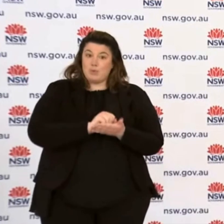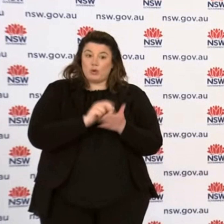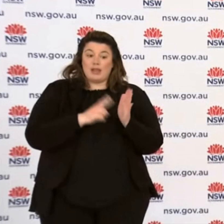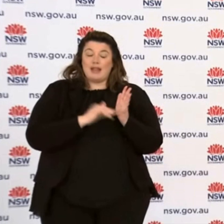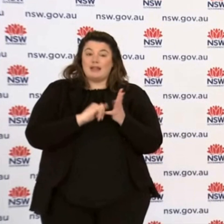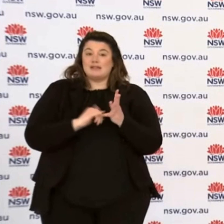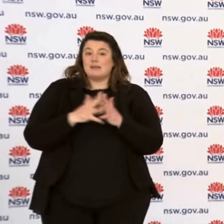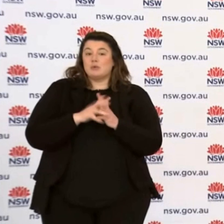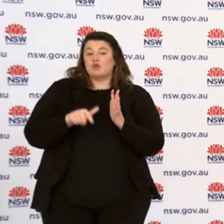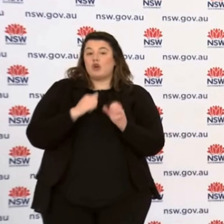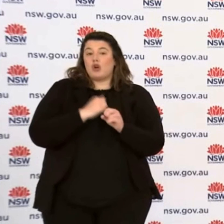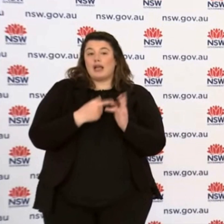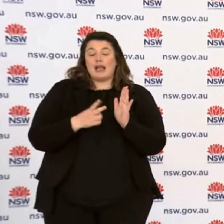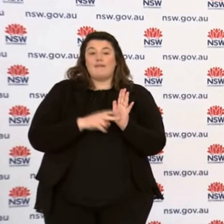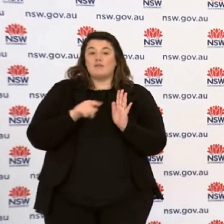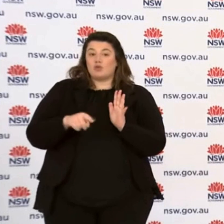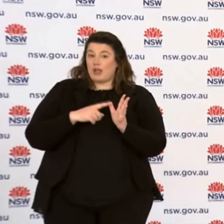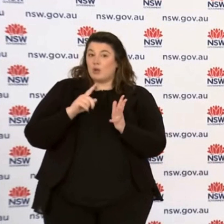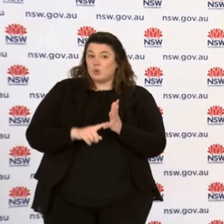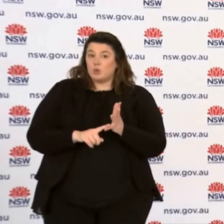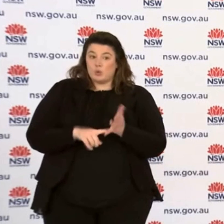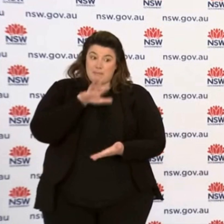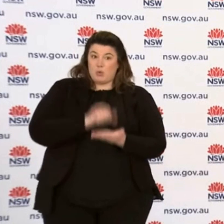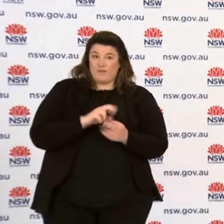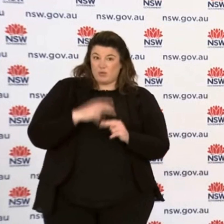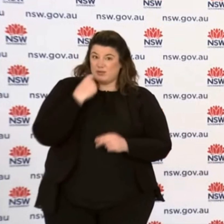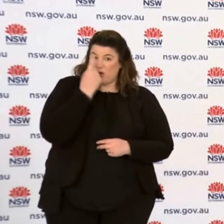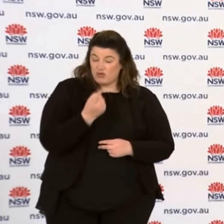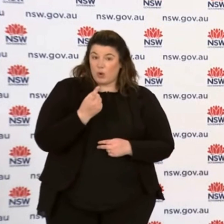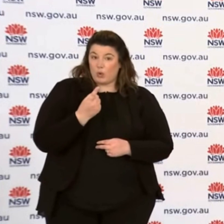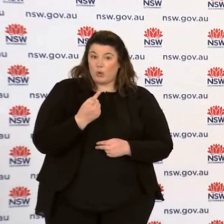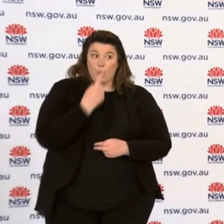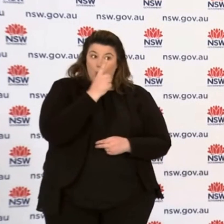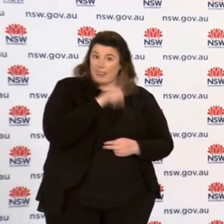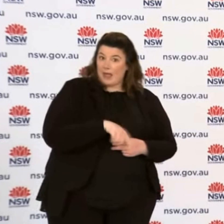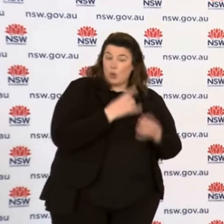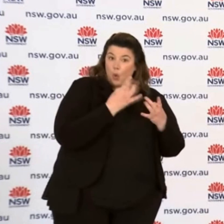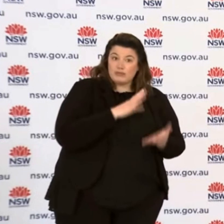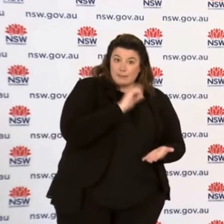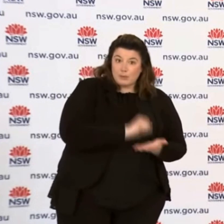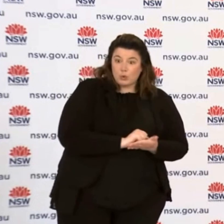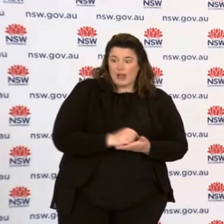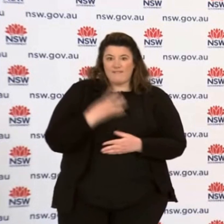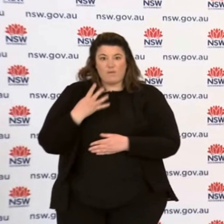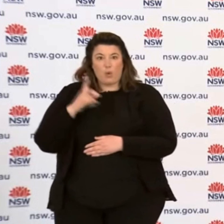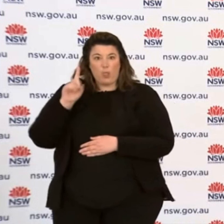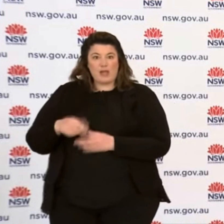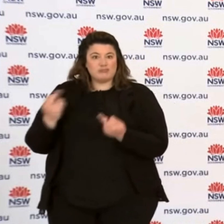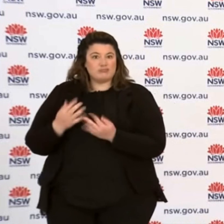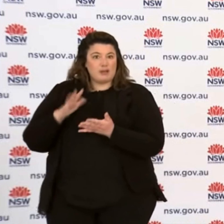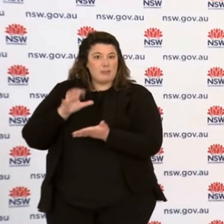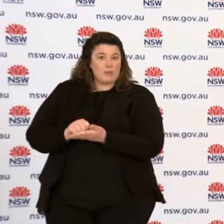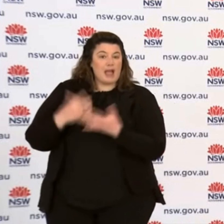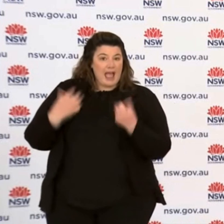nsw.gov.au, go to the relevant part and book in. And as I said, there's about 1,000 already booked in, but there's gaps about another 4,000. Thank